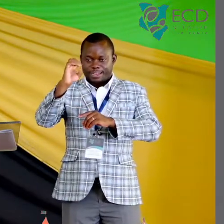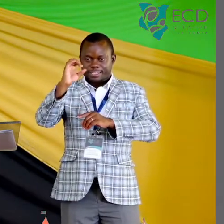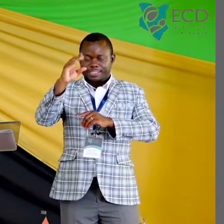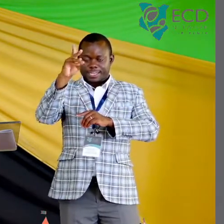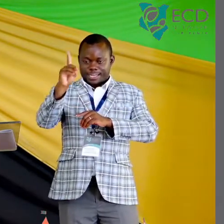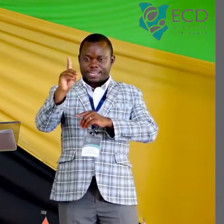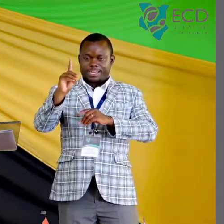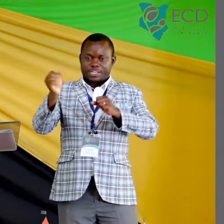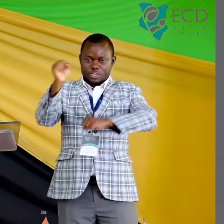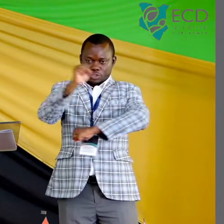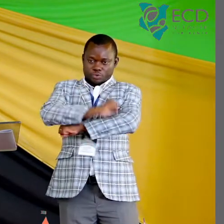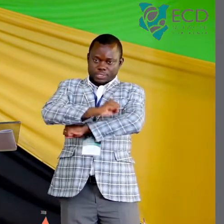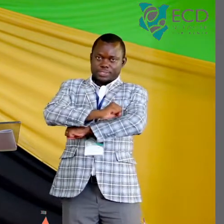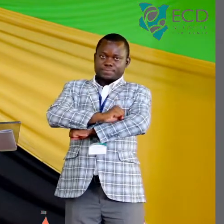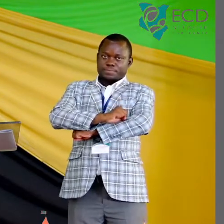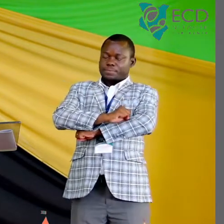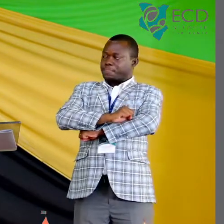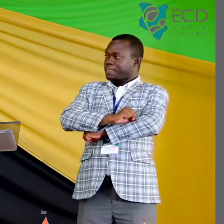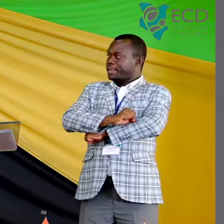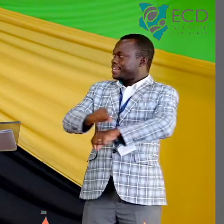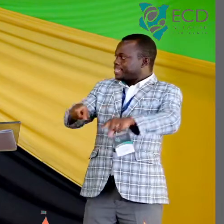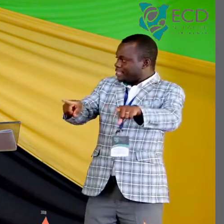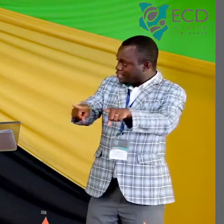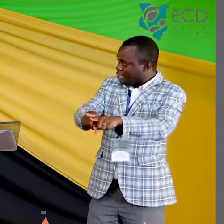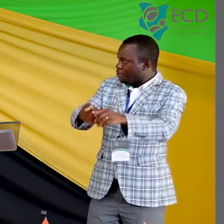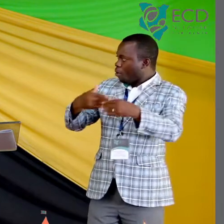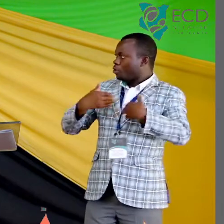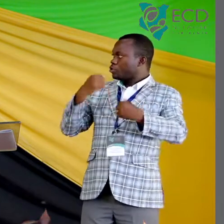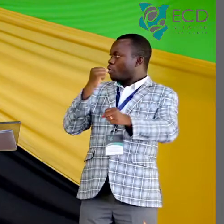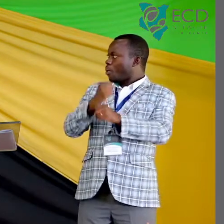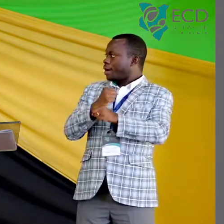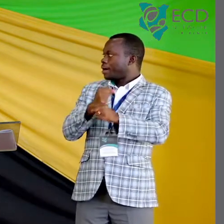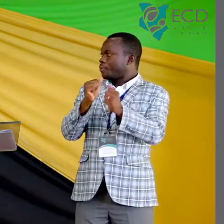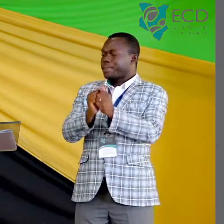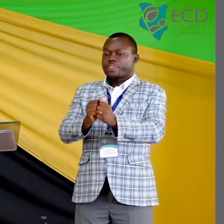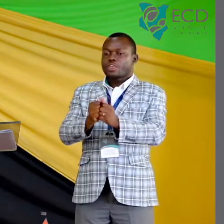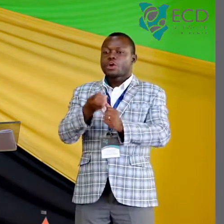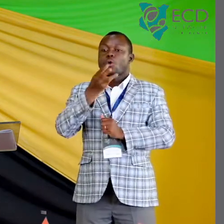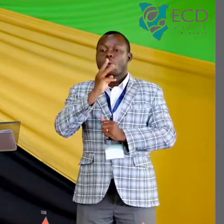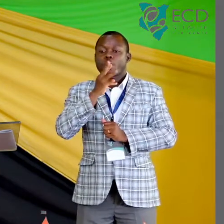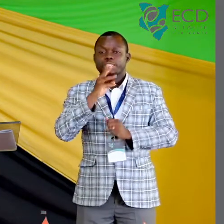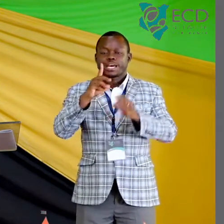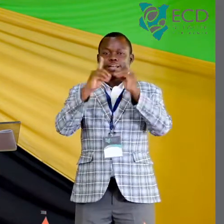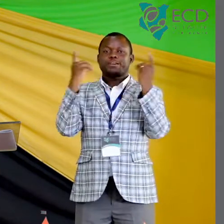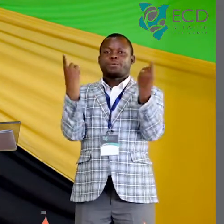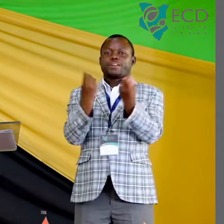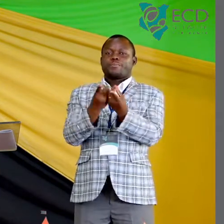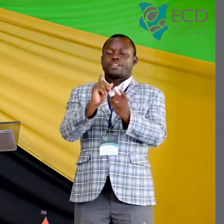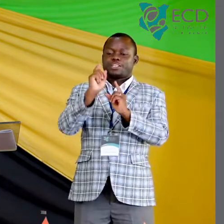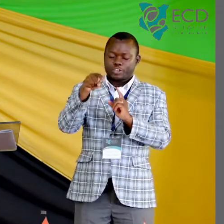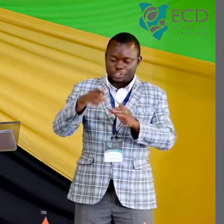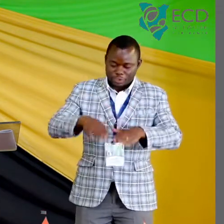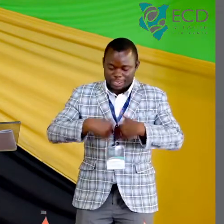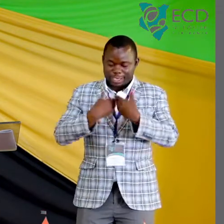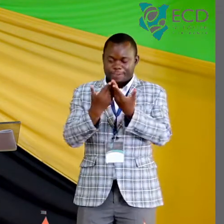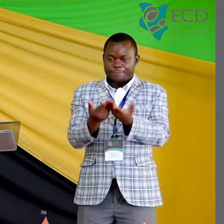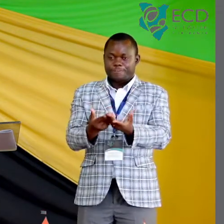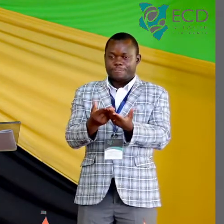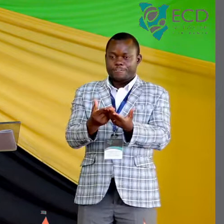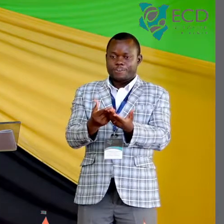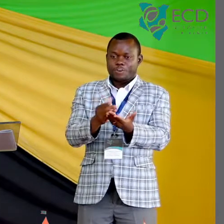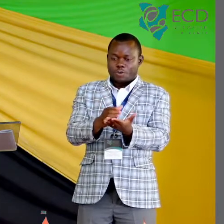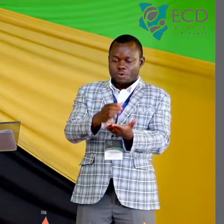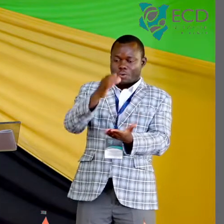Then we also partner with water department to provide water tanks to